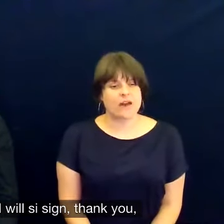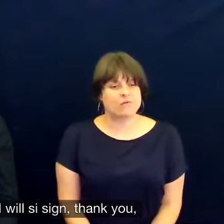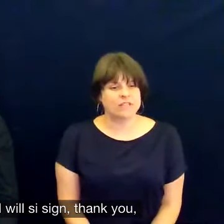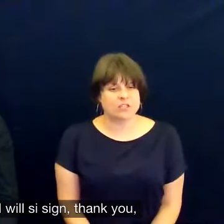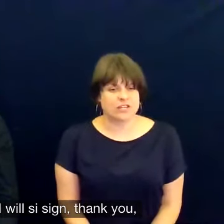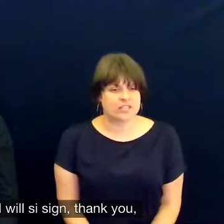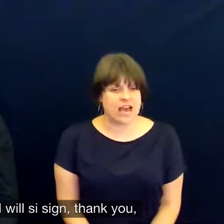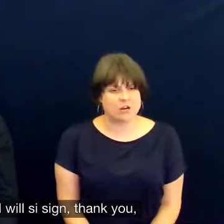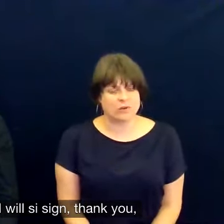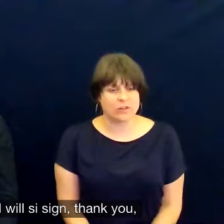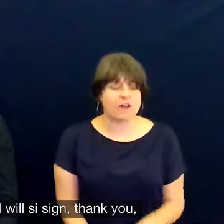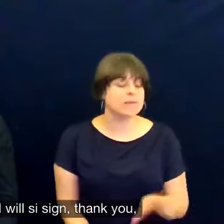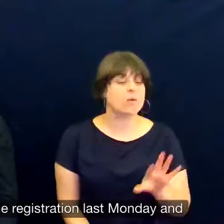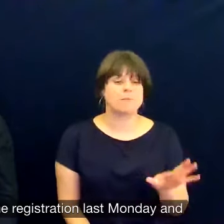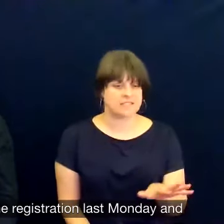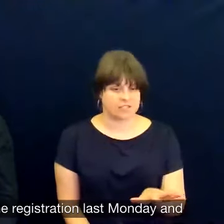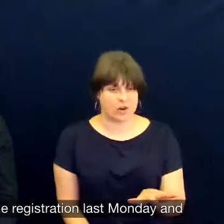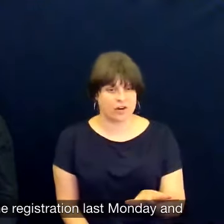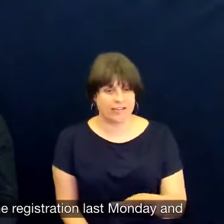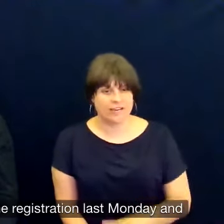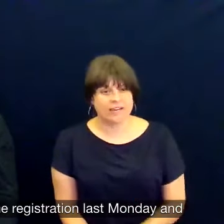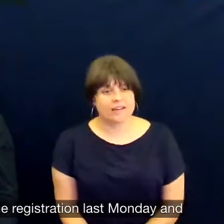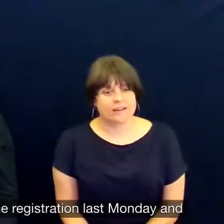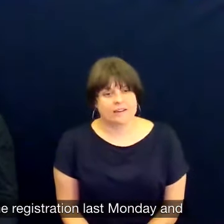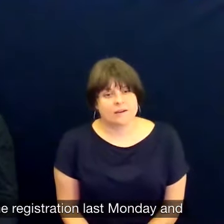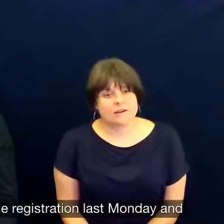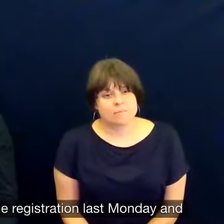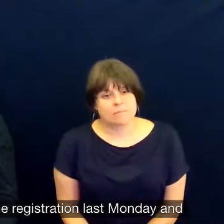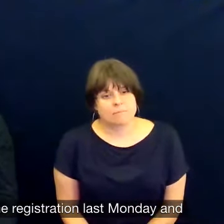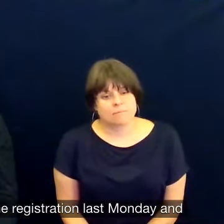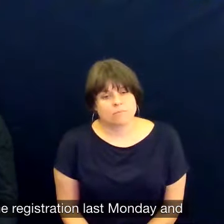filled out all that registration. I had a read through. I've been quite busy, sorry.